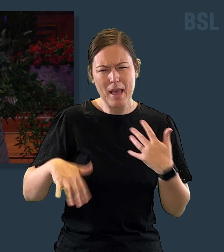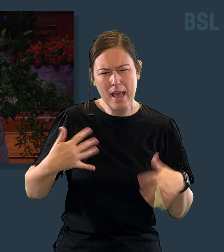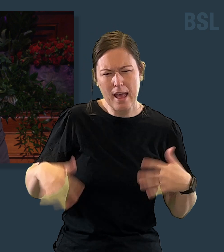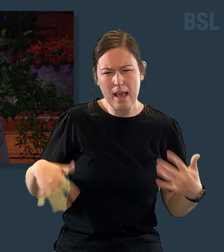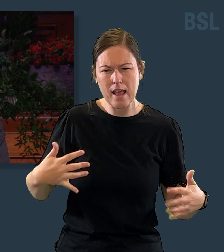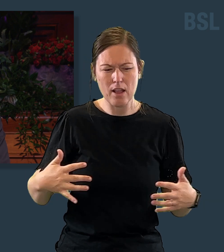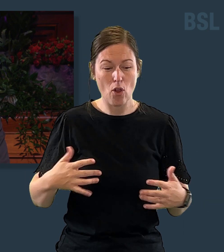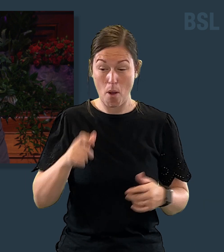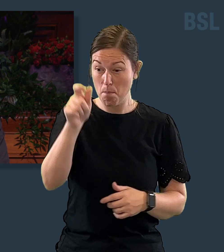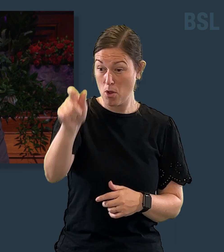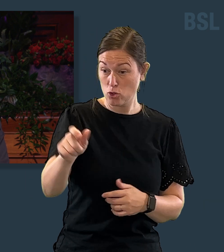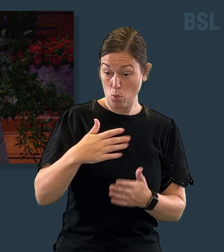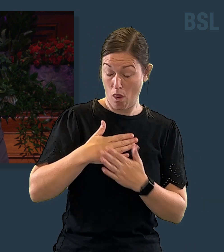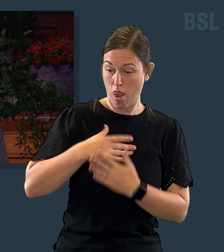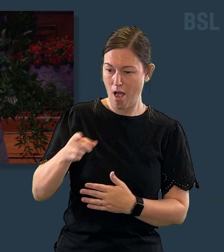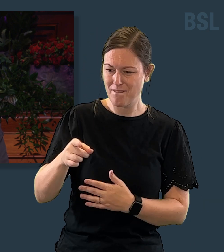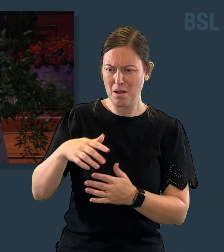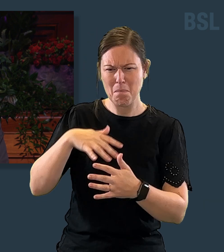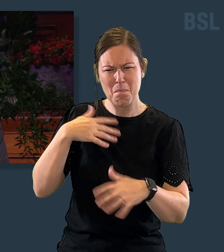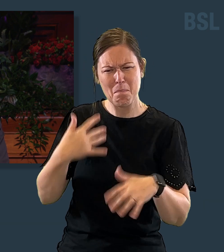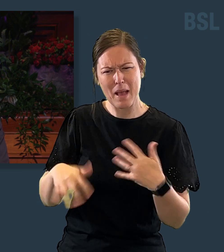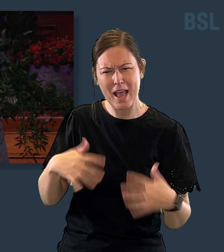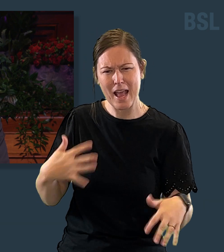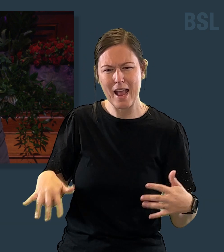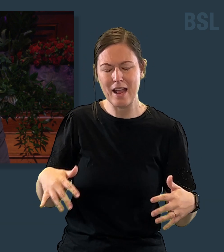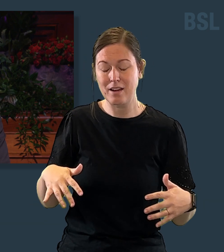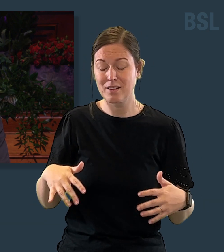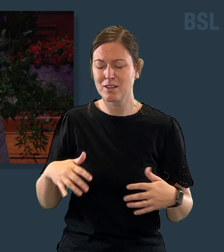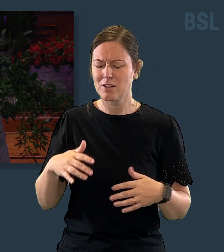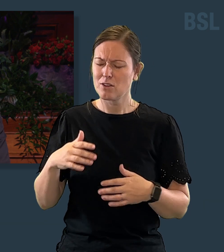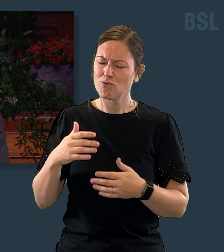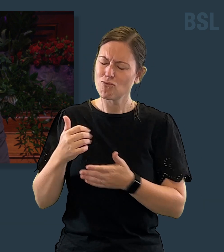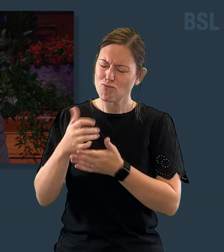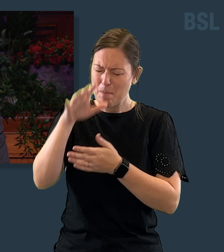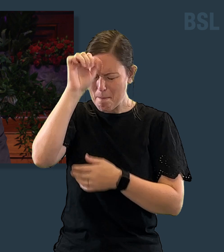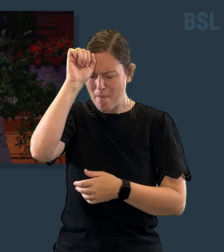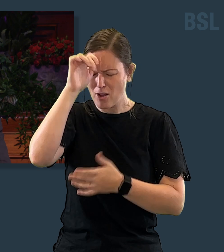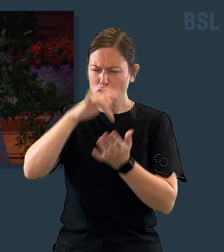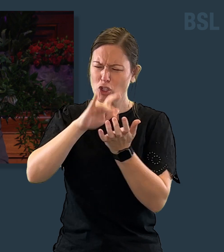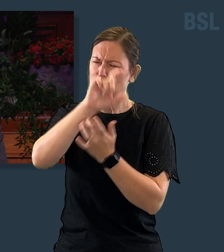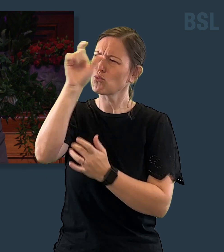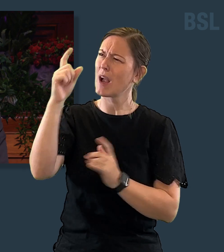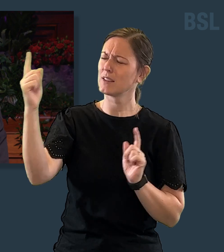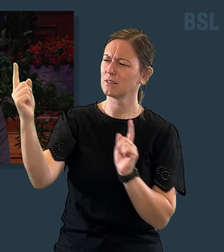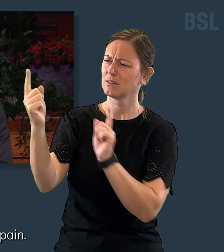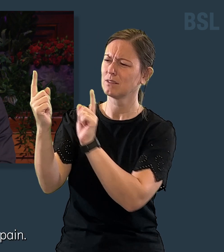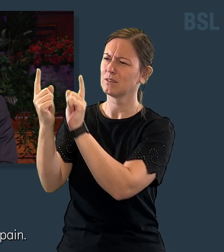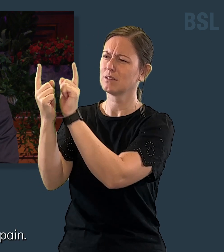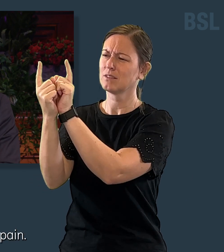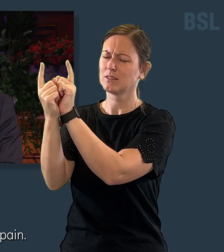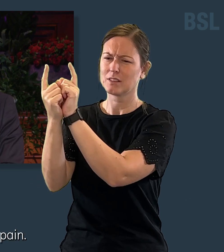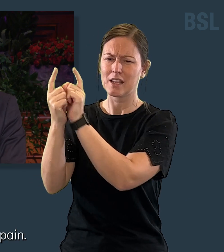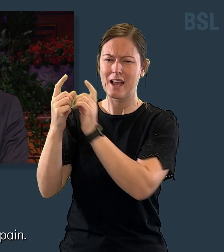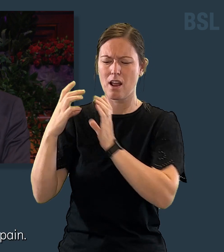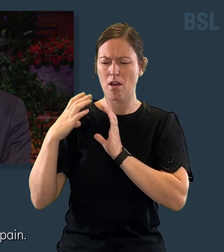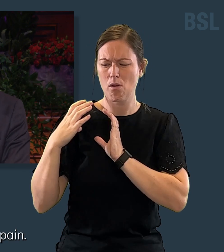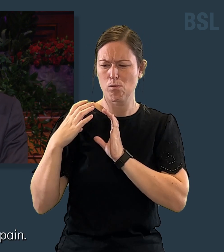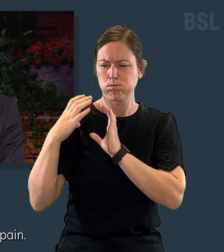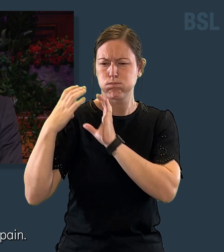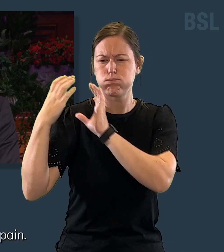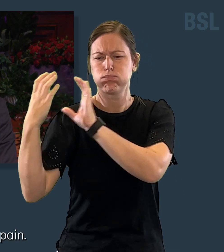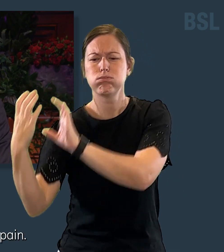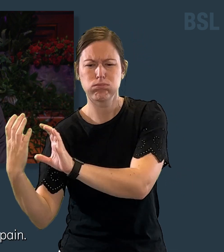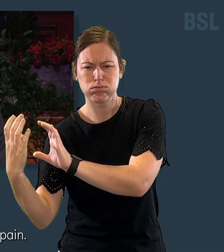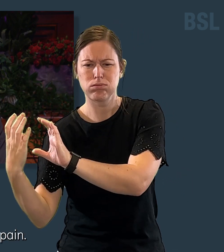of someone we love is so much that we can bear it, remembering Jesus Christ and coming unto Him can lighten the burden,